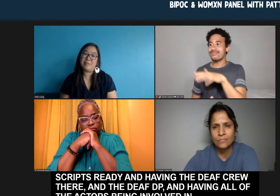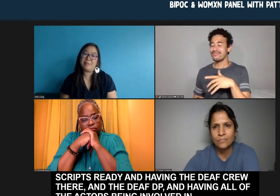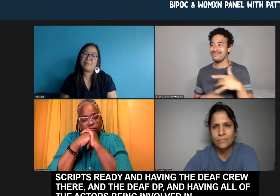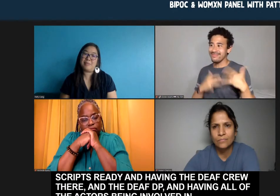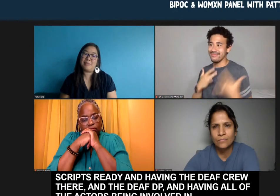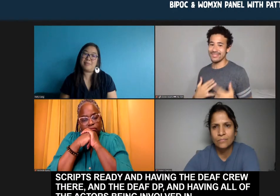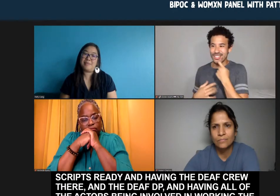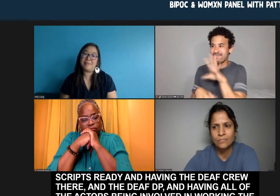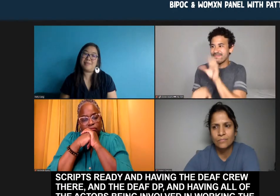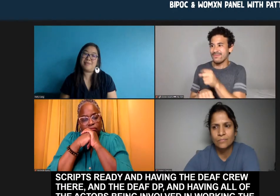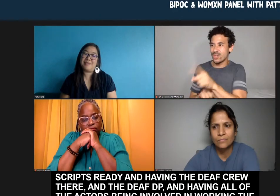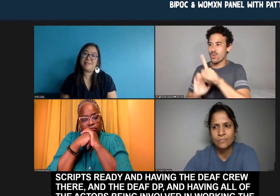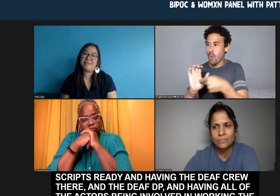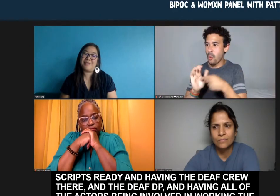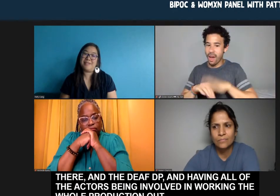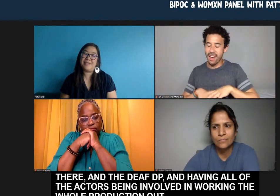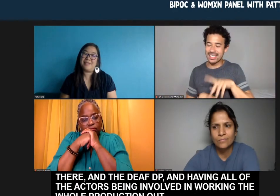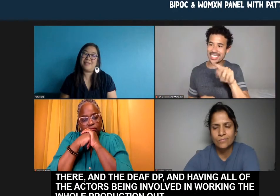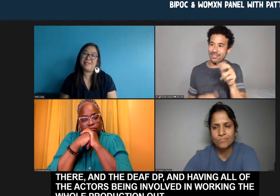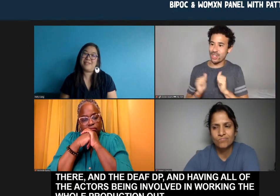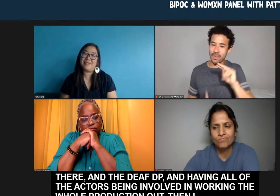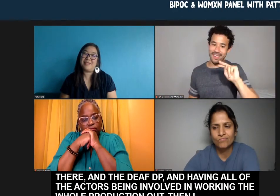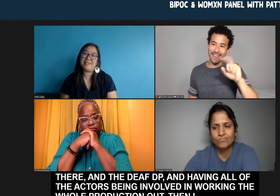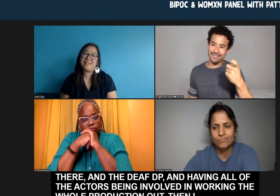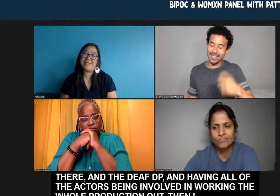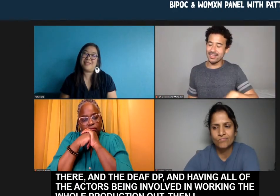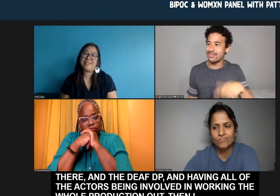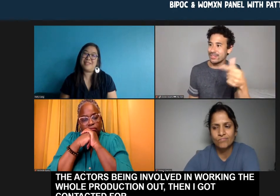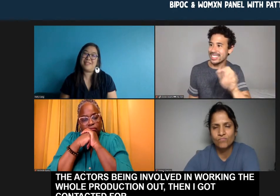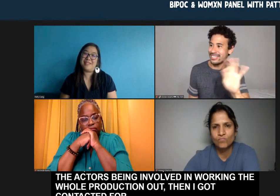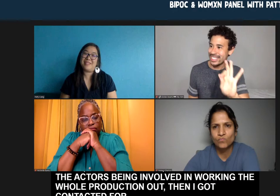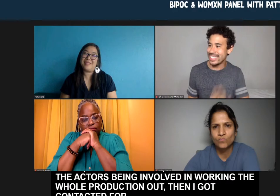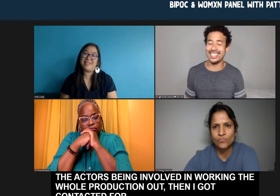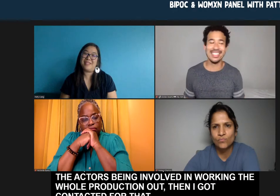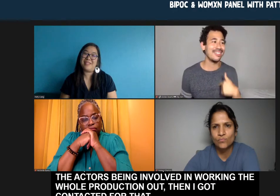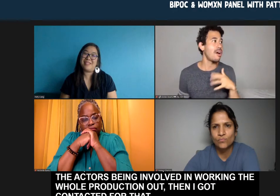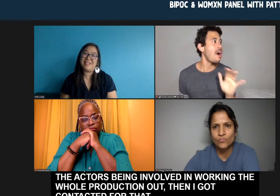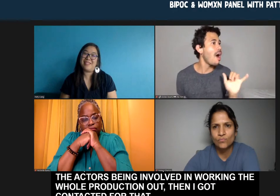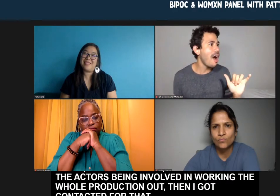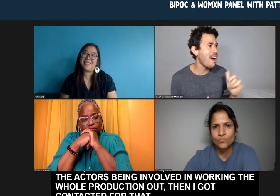got contacted for that show. And they said, oh, that you wanted to be involved.